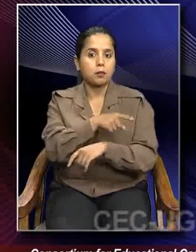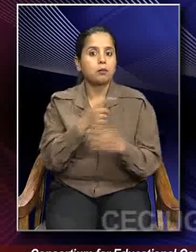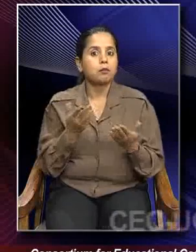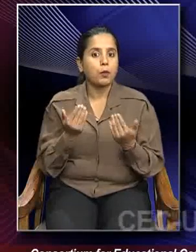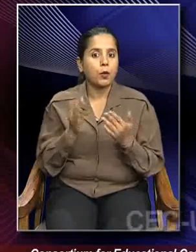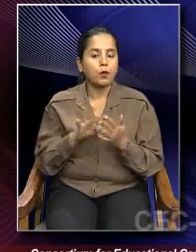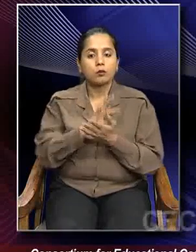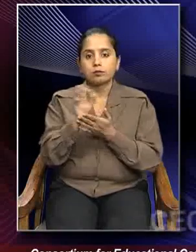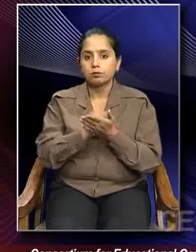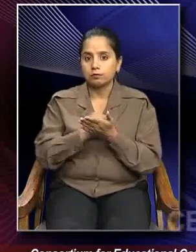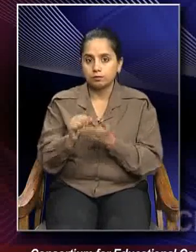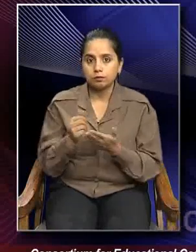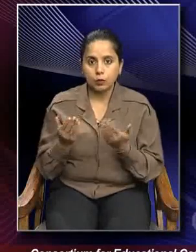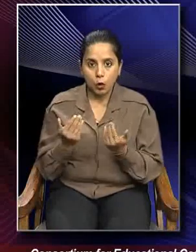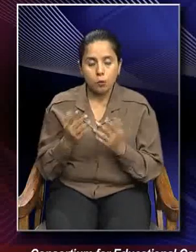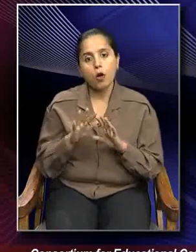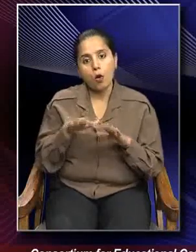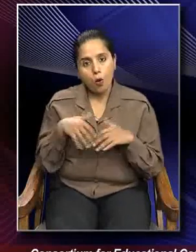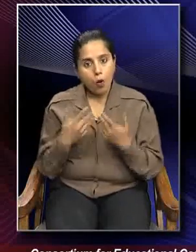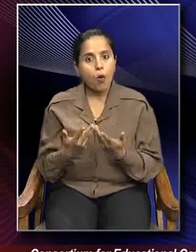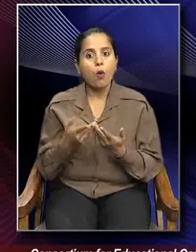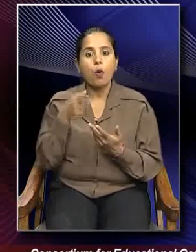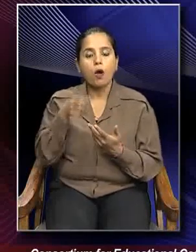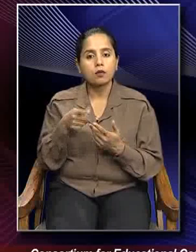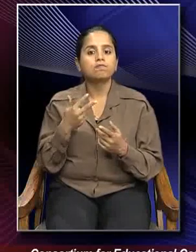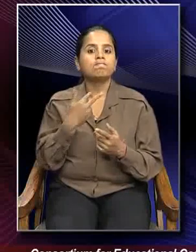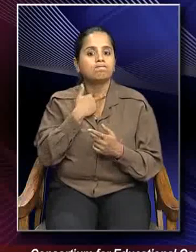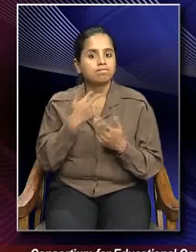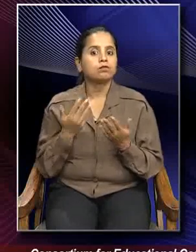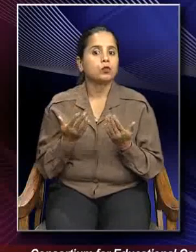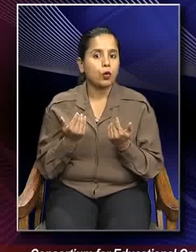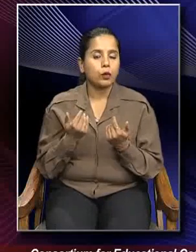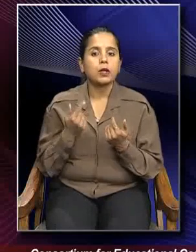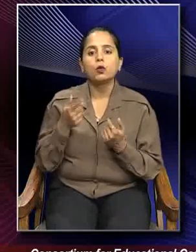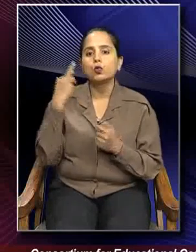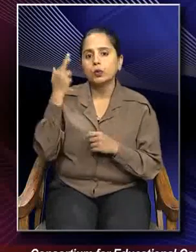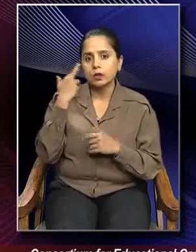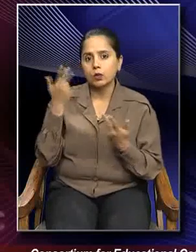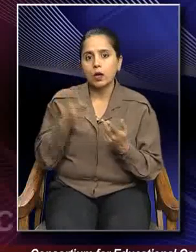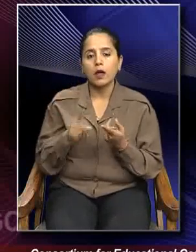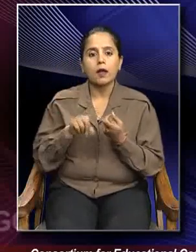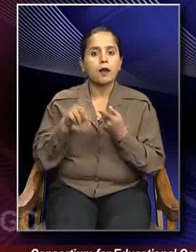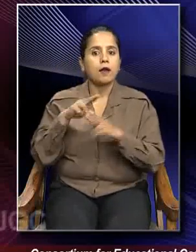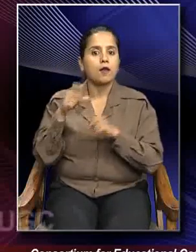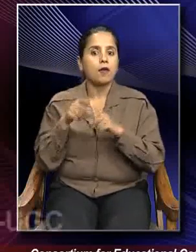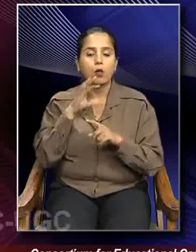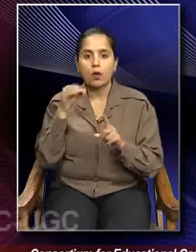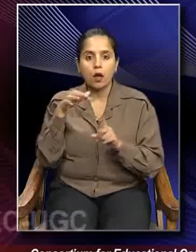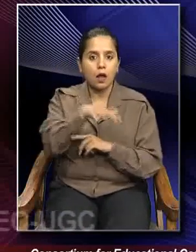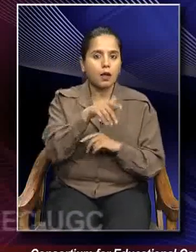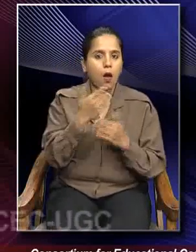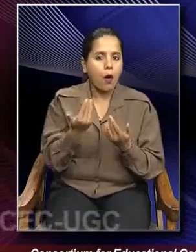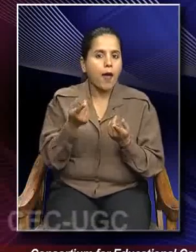been destroyed or they might have been obstructed, due to which the effect does not take